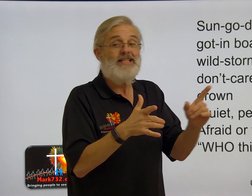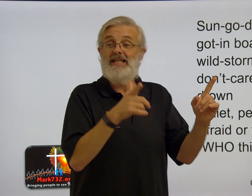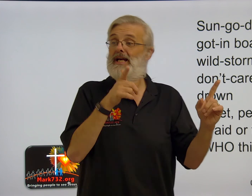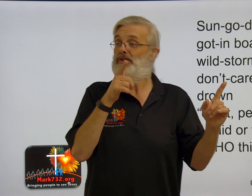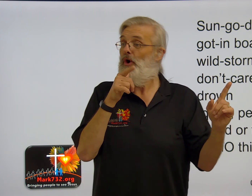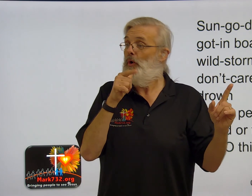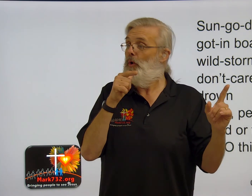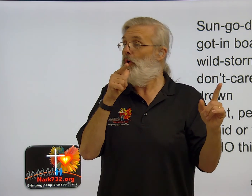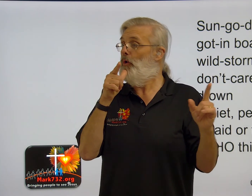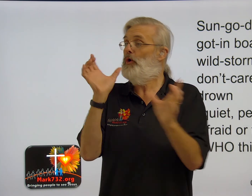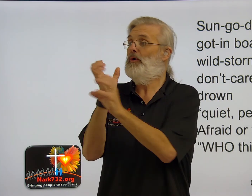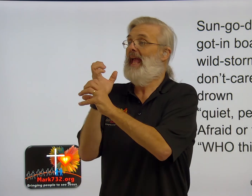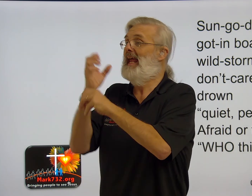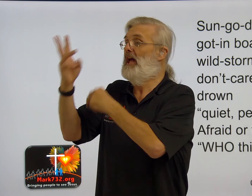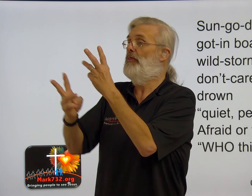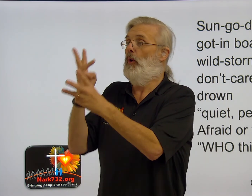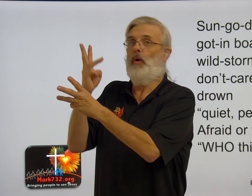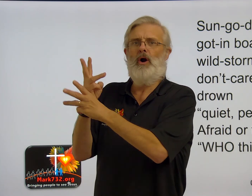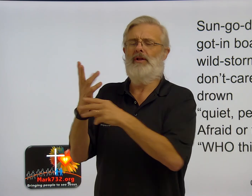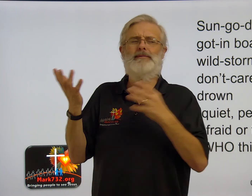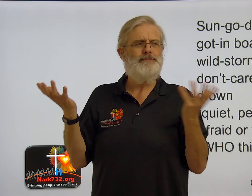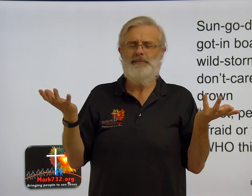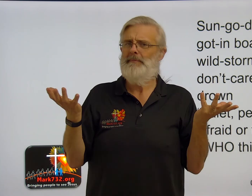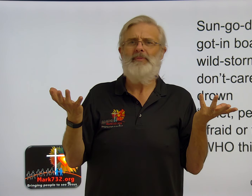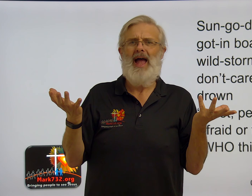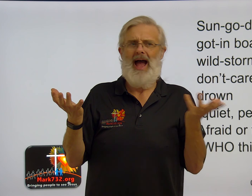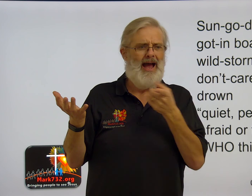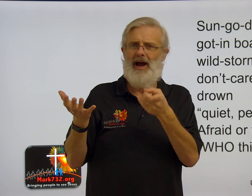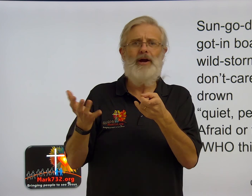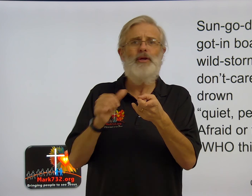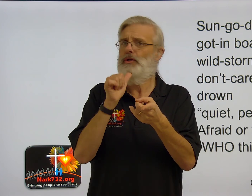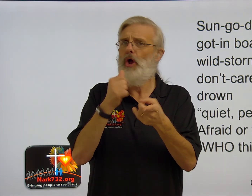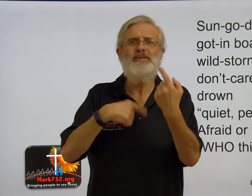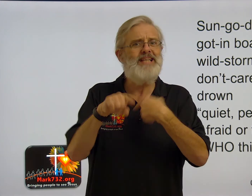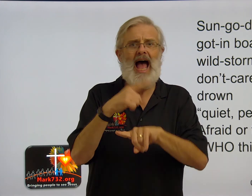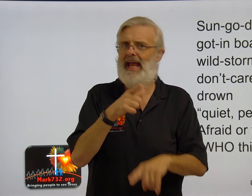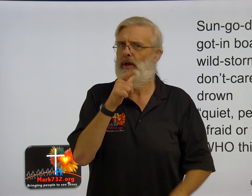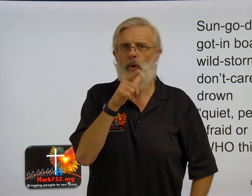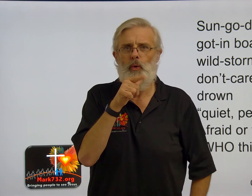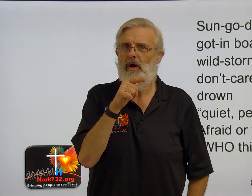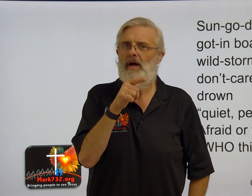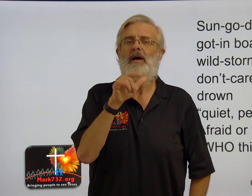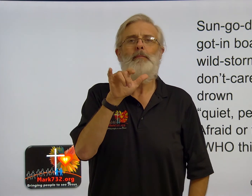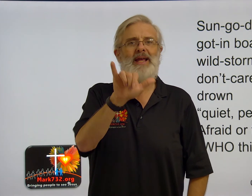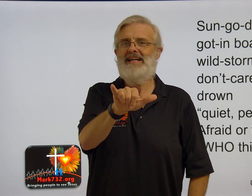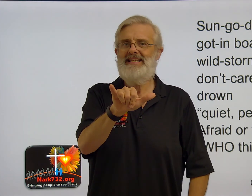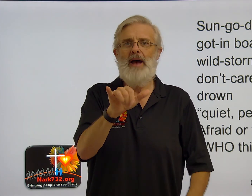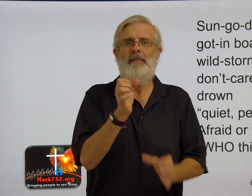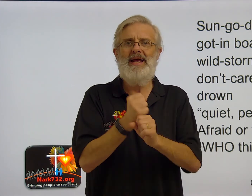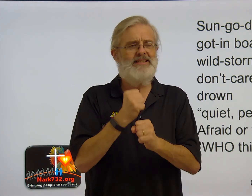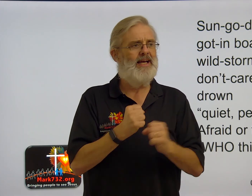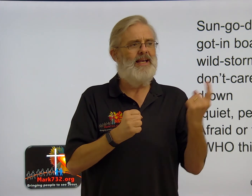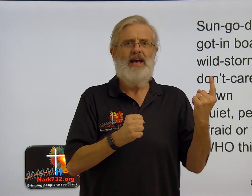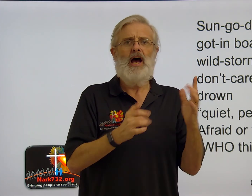Jesus, who created the world? Don't sign who, because that makes it,